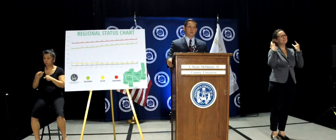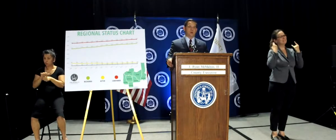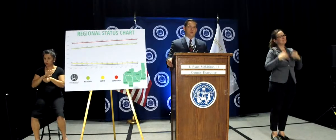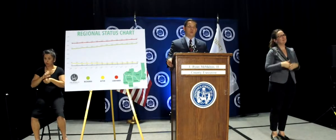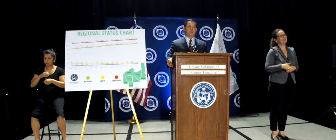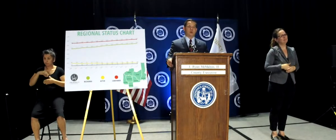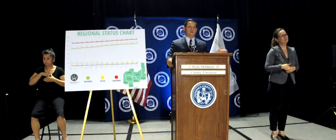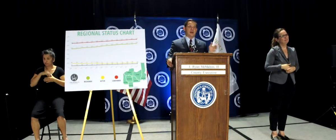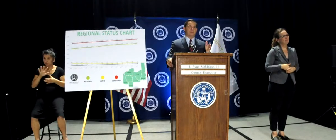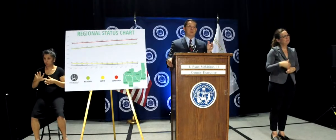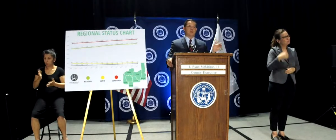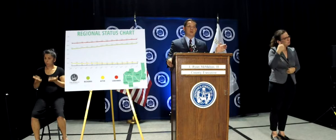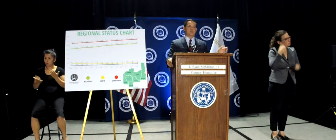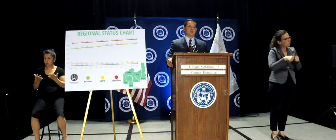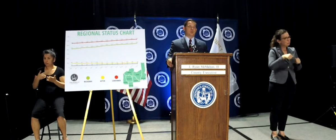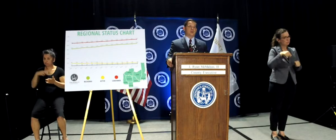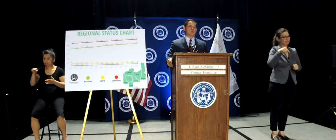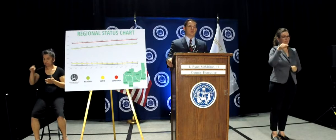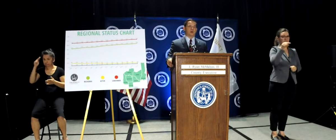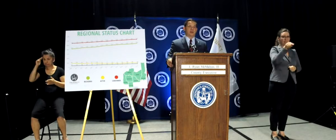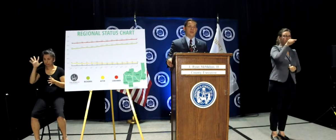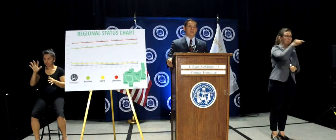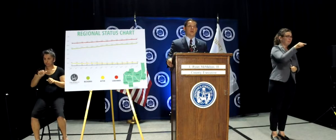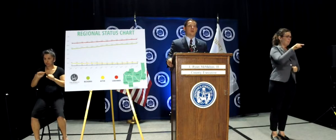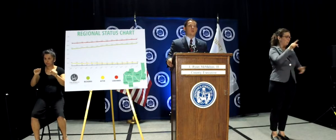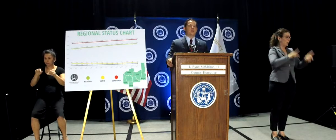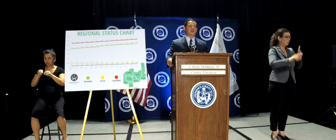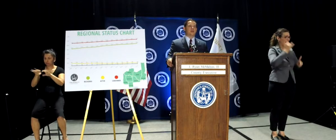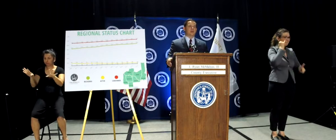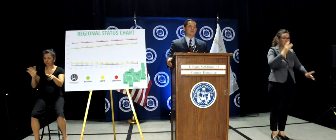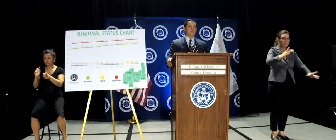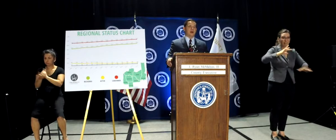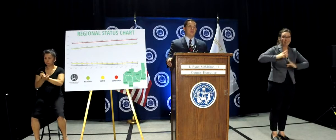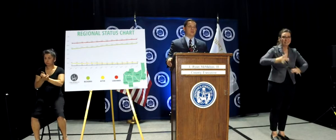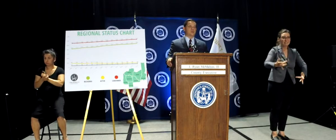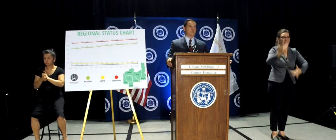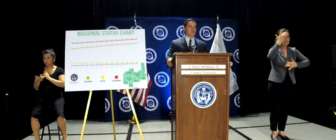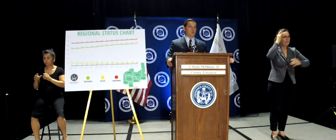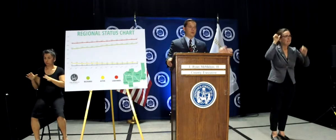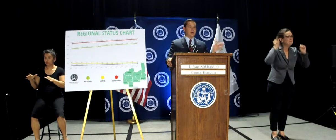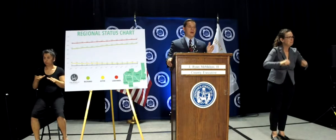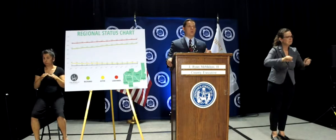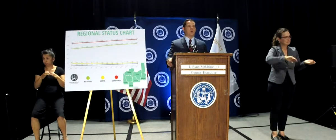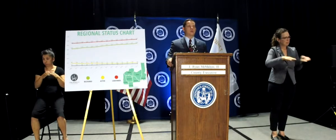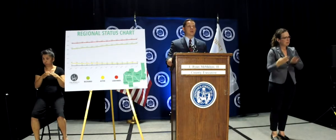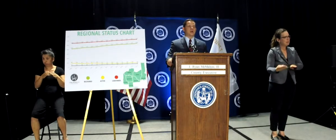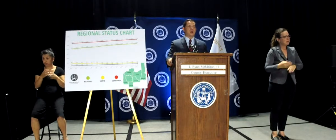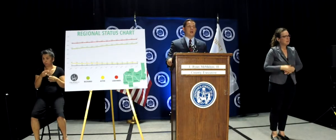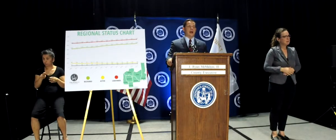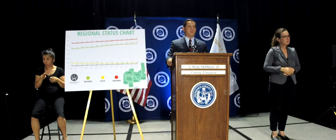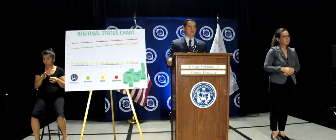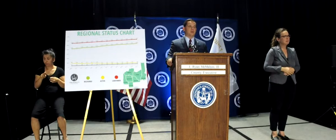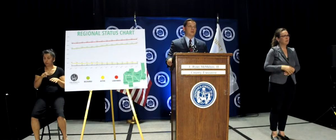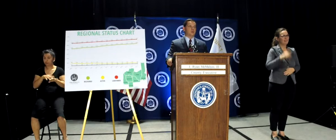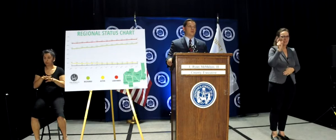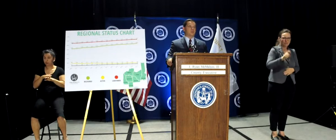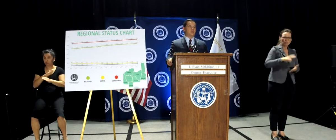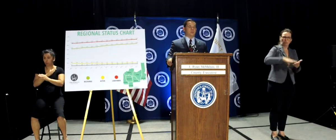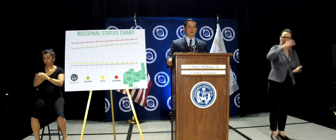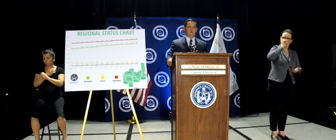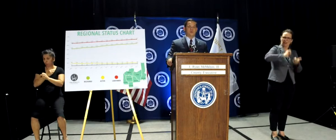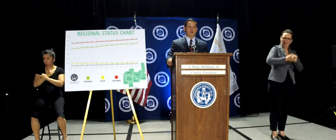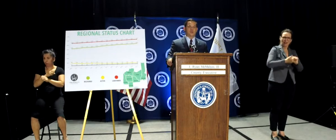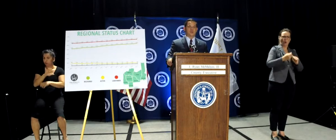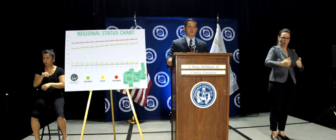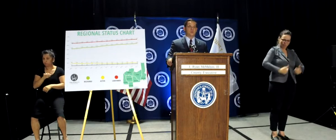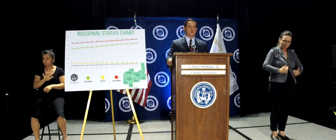in somebody you know for a period of time. There's risk when we're together. We need to live with the virus. We're doing that. We're restarting our economy. We've built